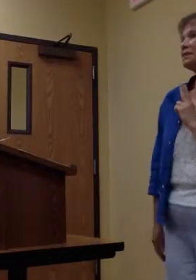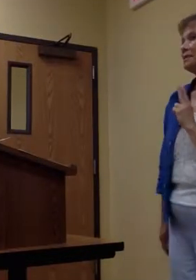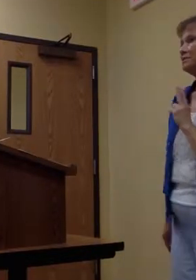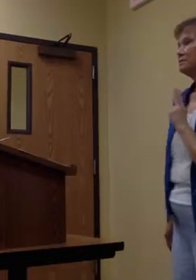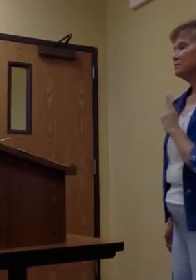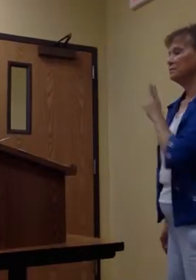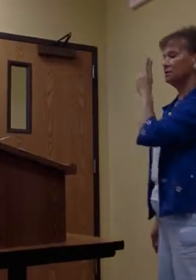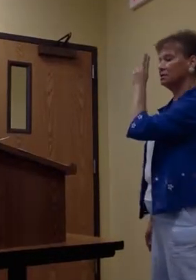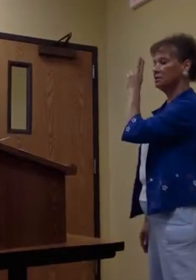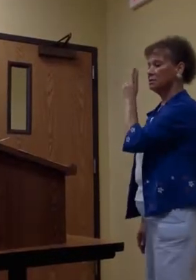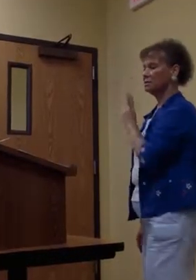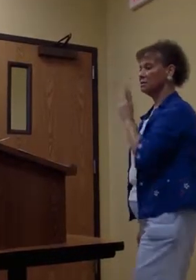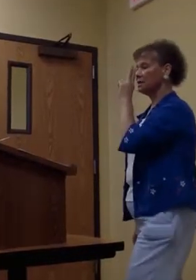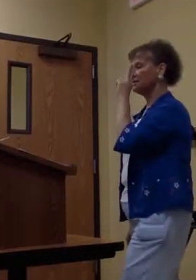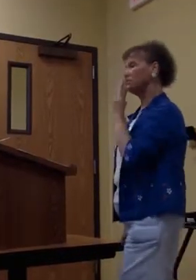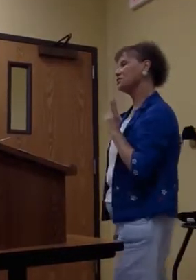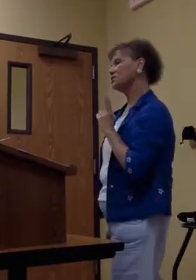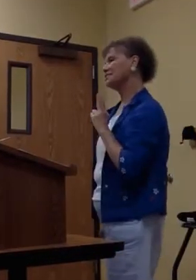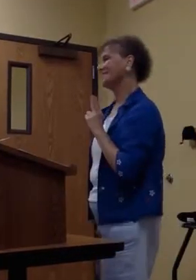so it's just this zigzag.